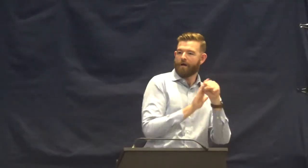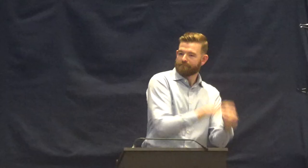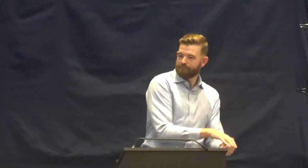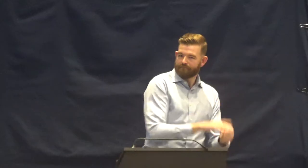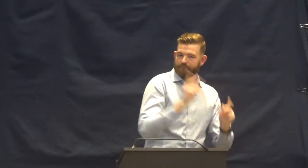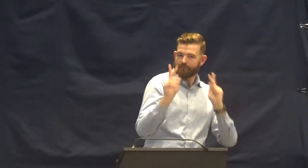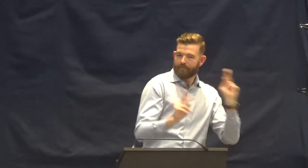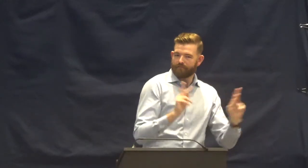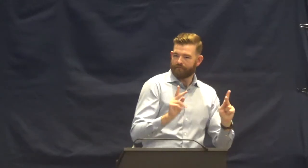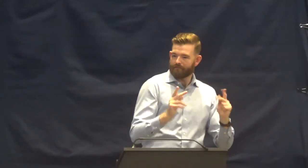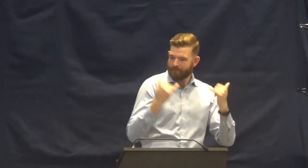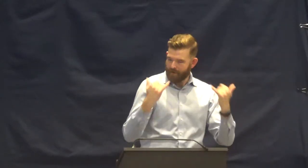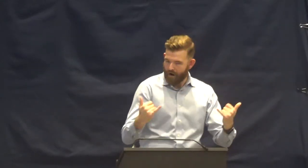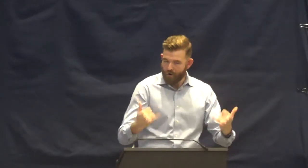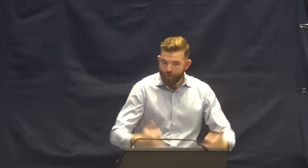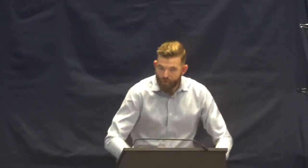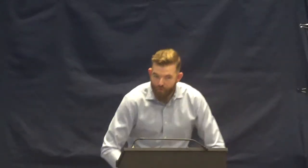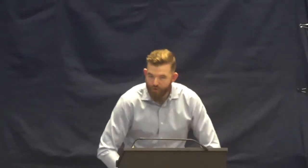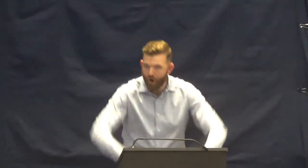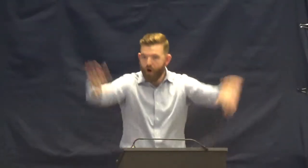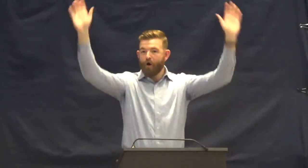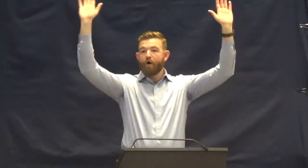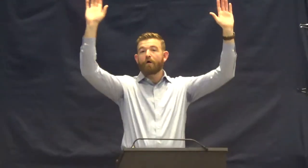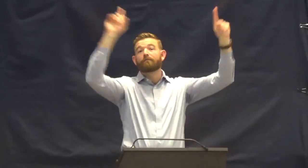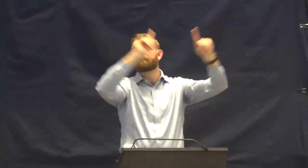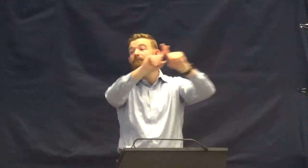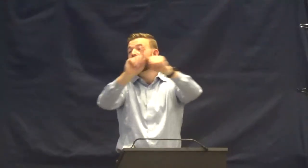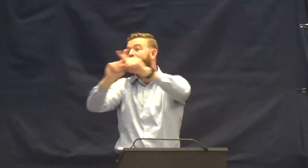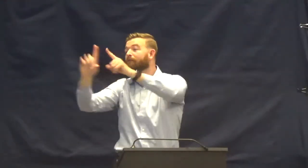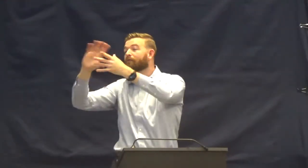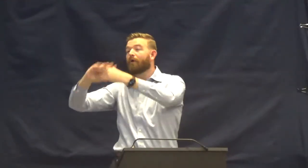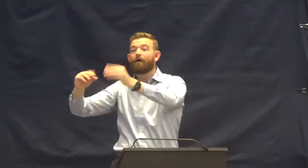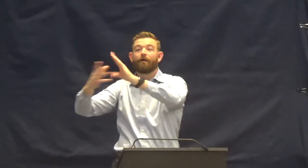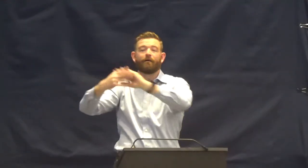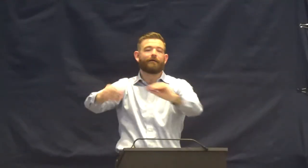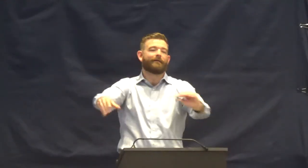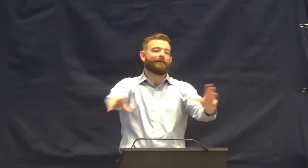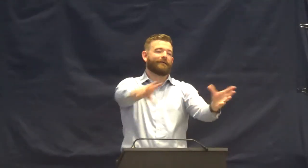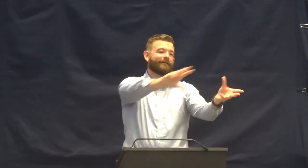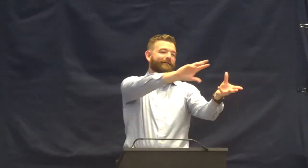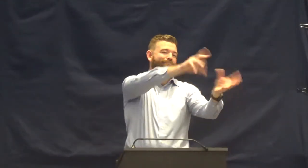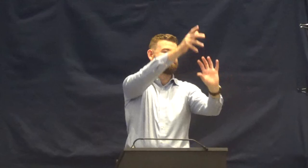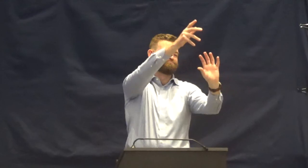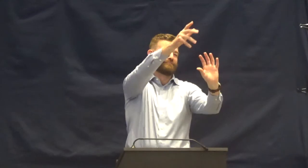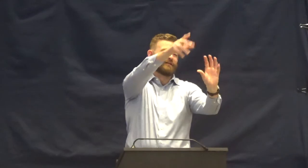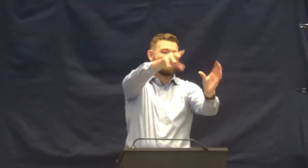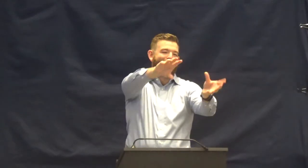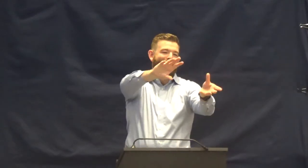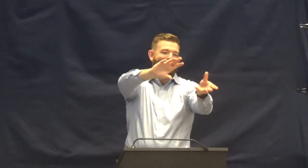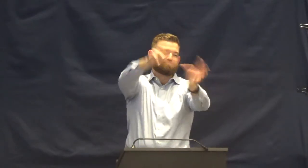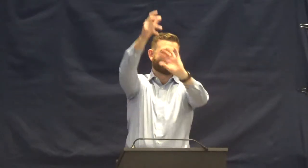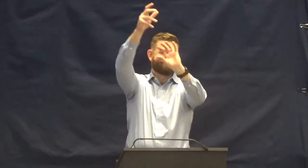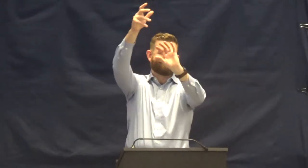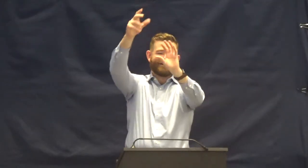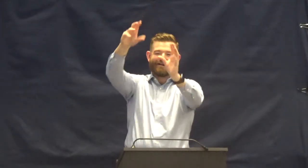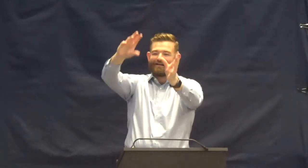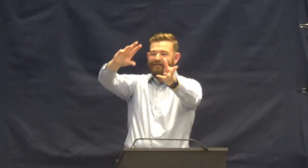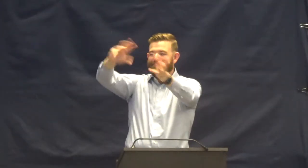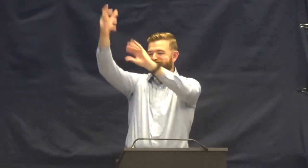to prove once and for all that God is here for the poor and oppressed. So you take that story to the